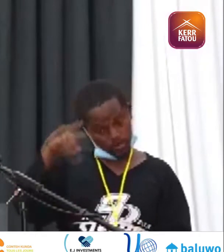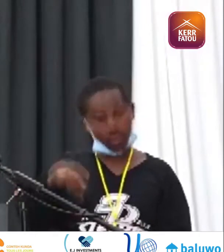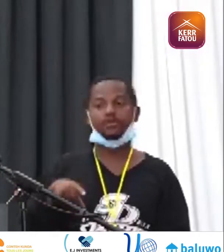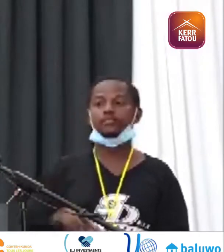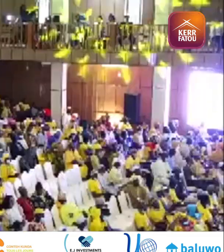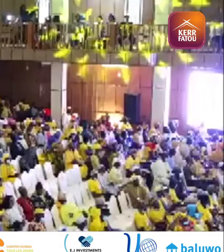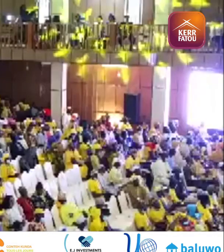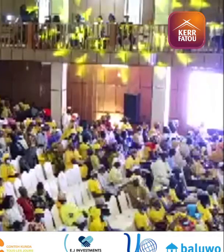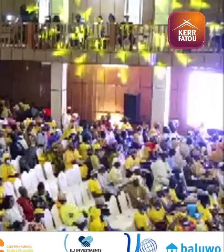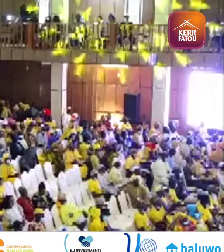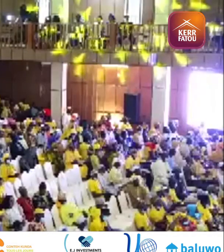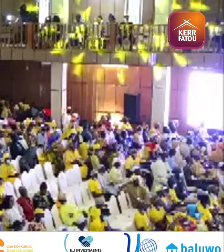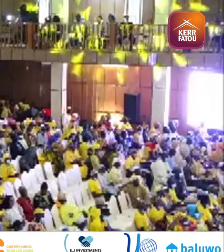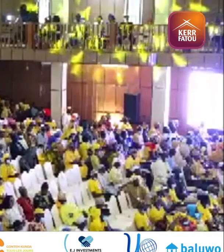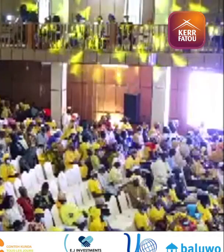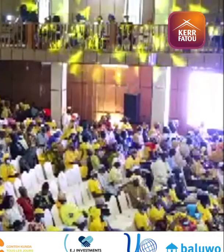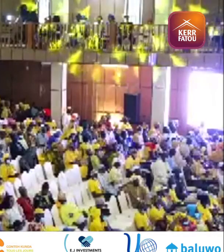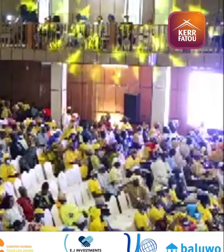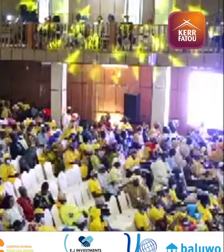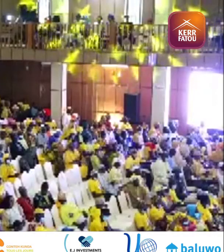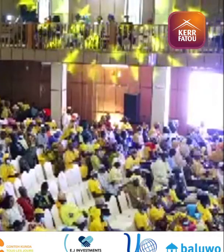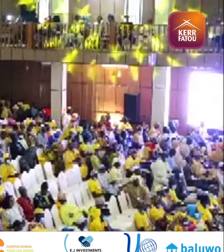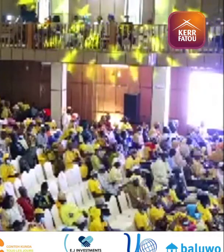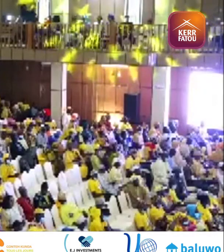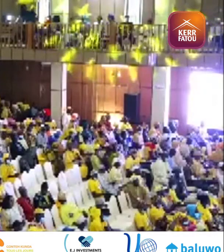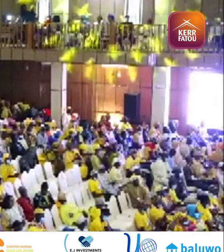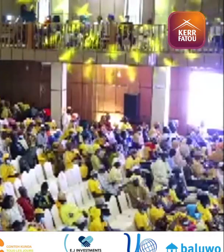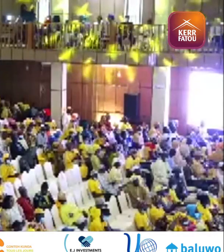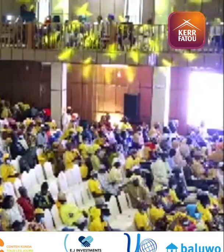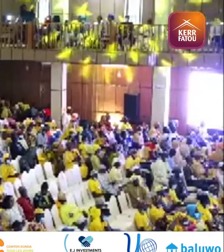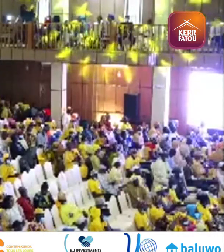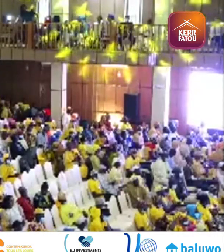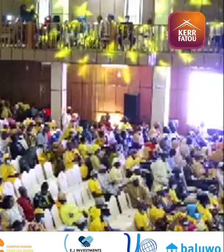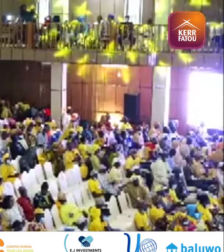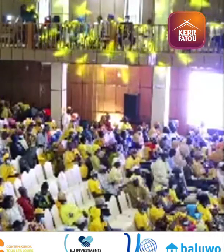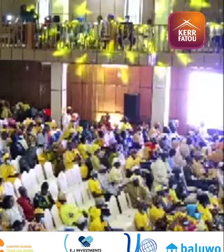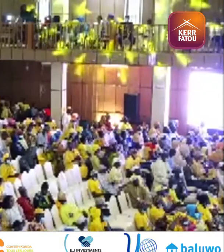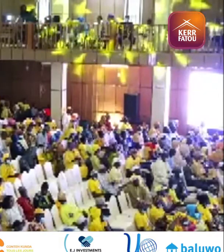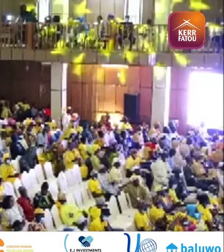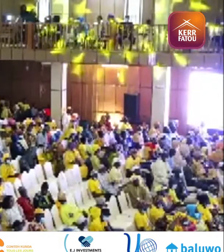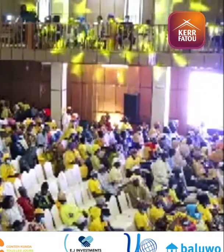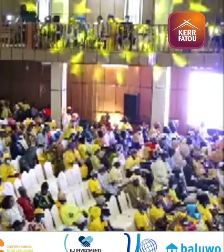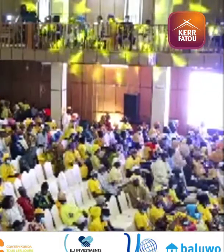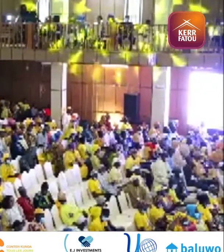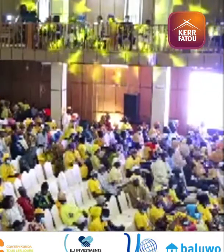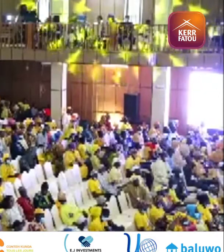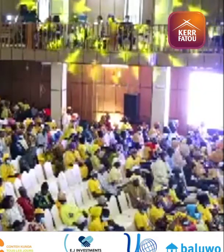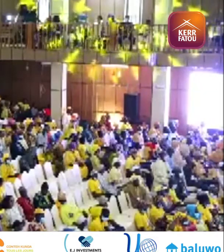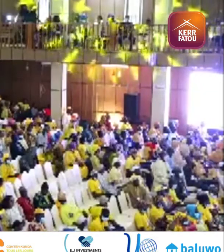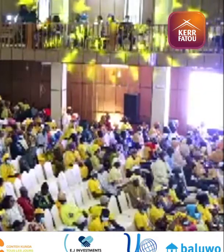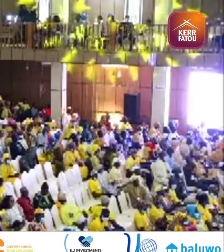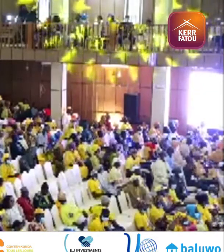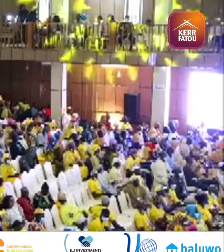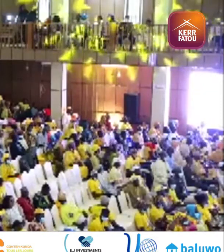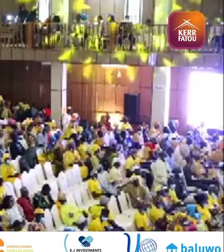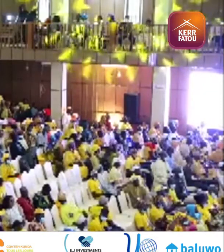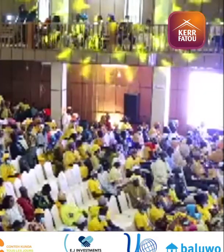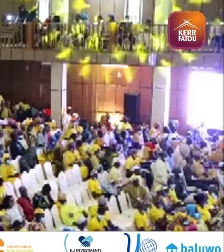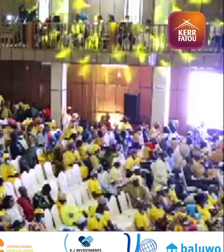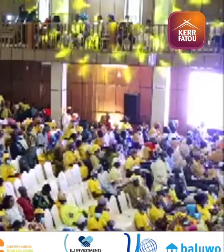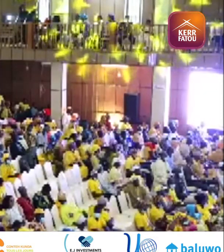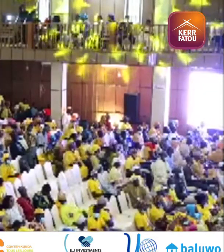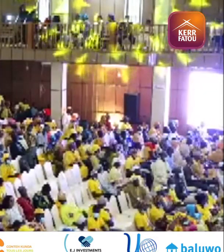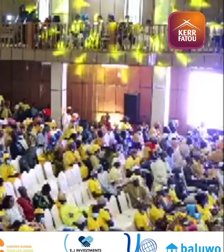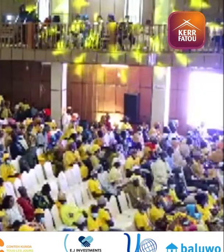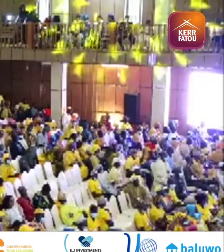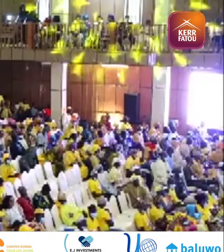We secured funding for 50 megawatts of electricity, with